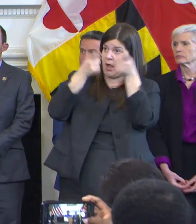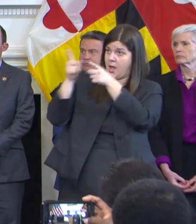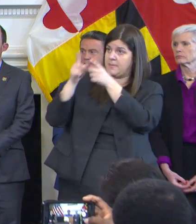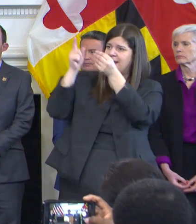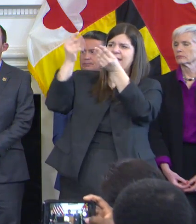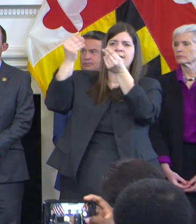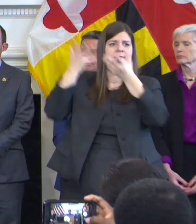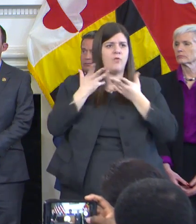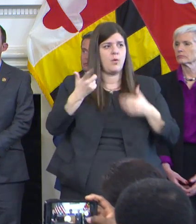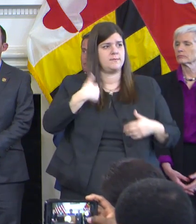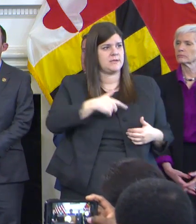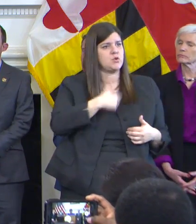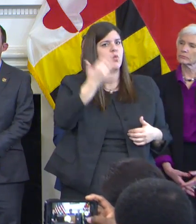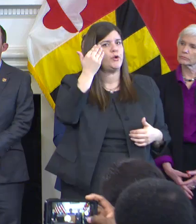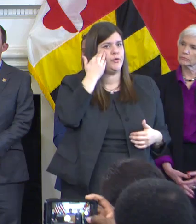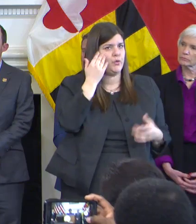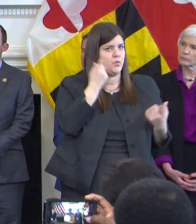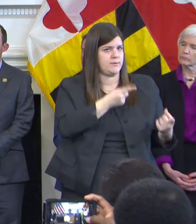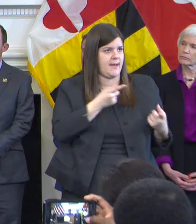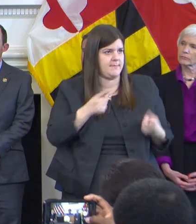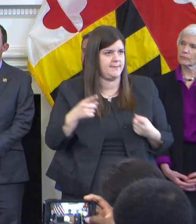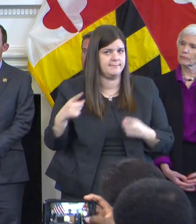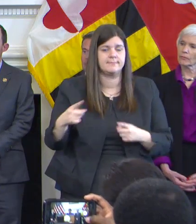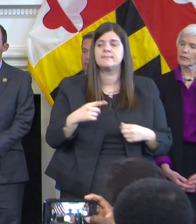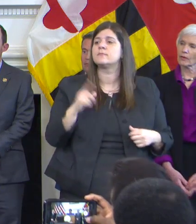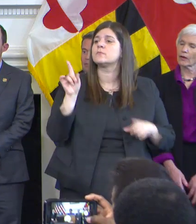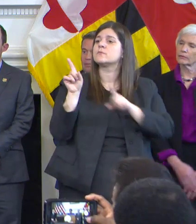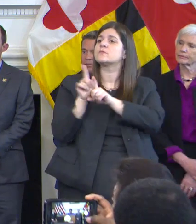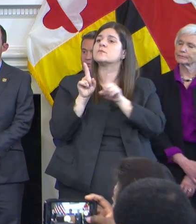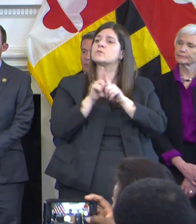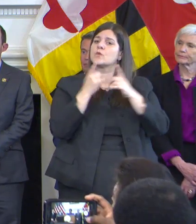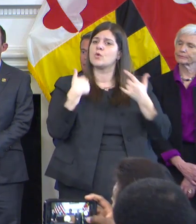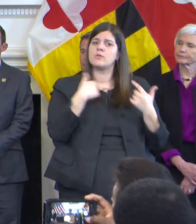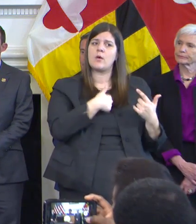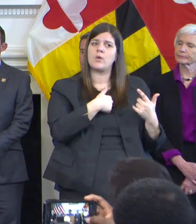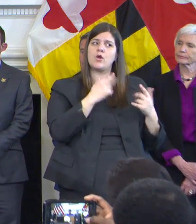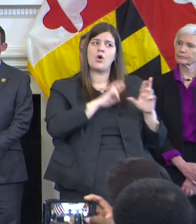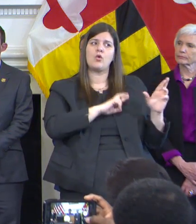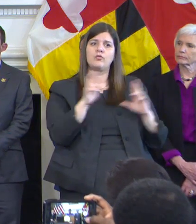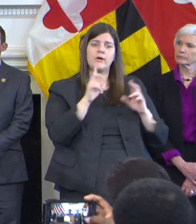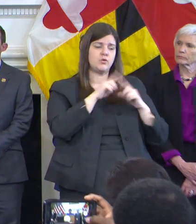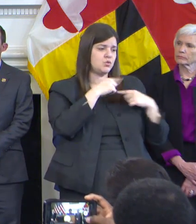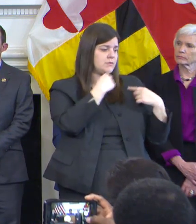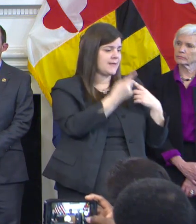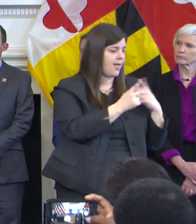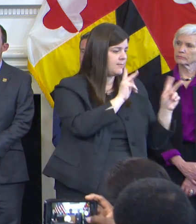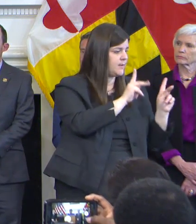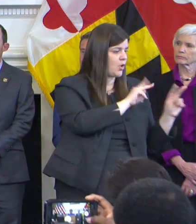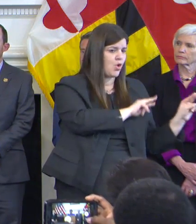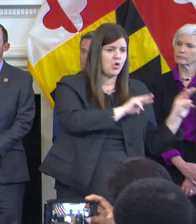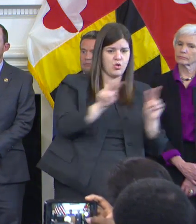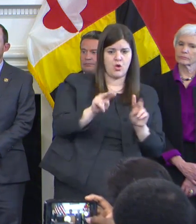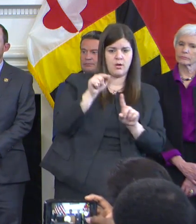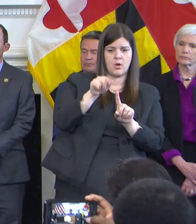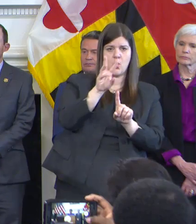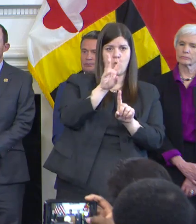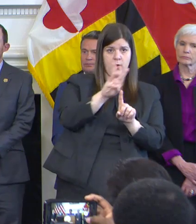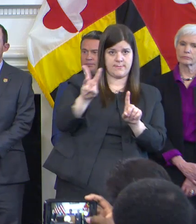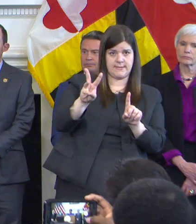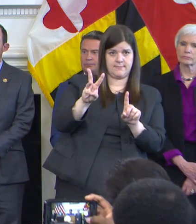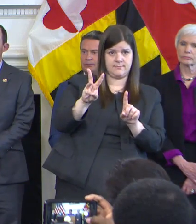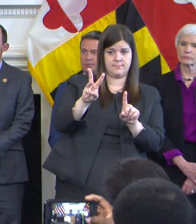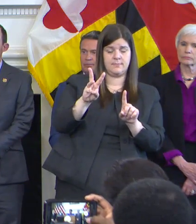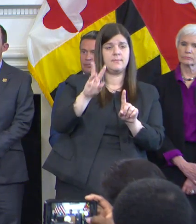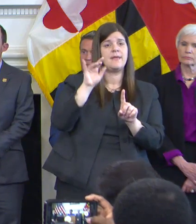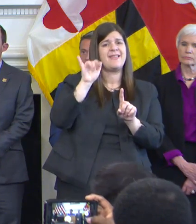We also can tell our constituents to look on the website for the information. The public service